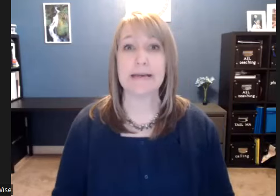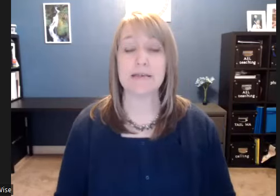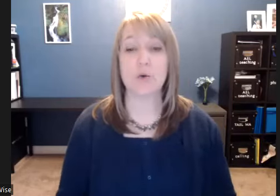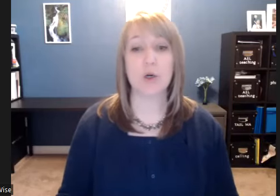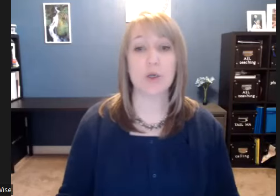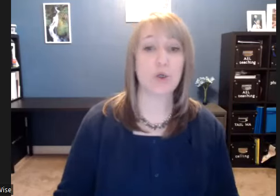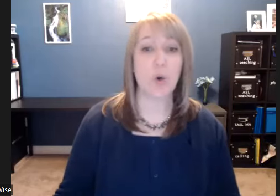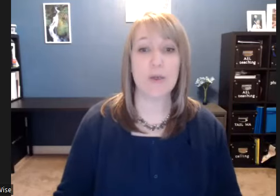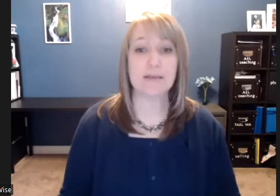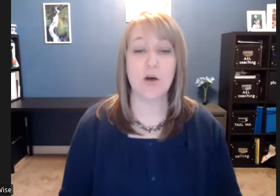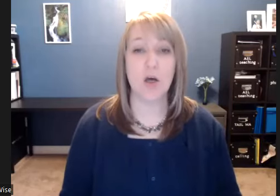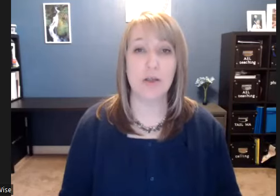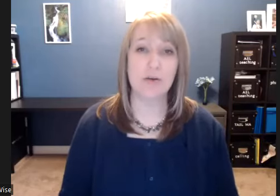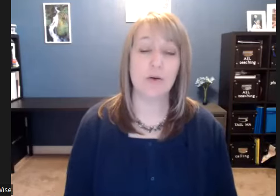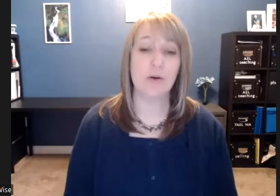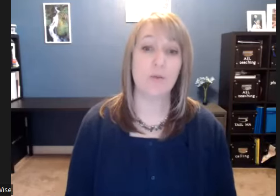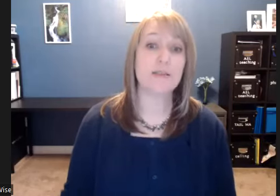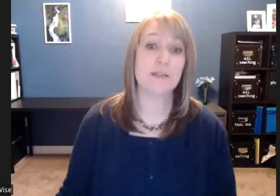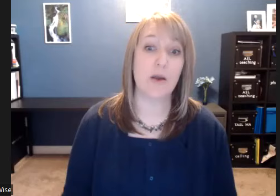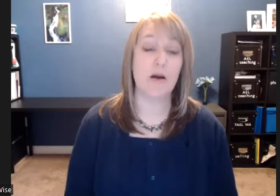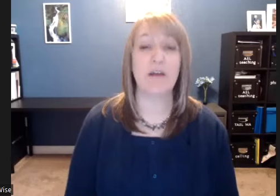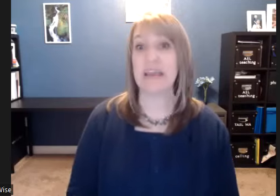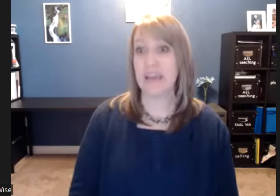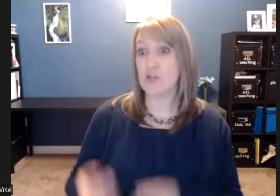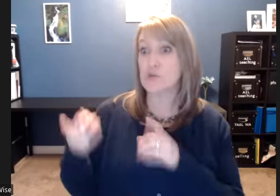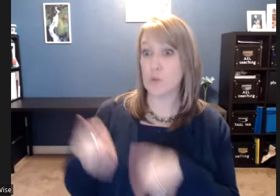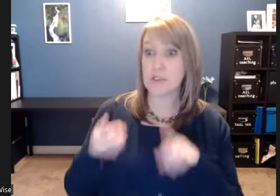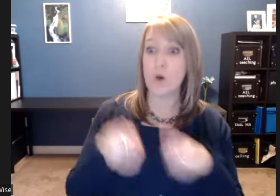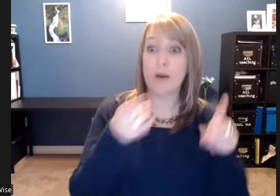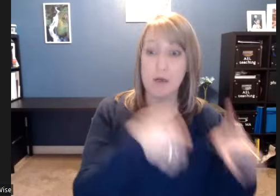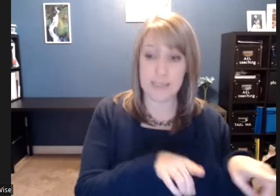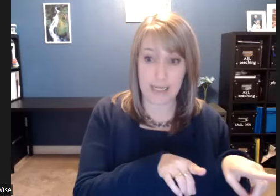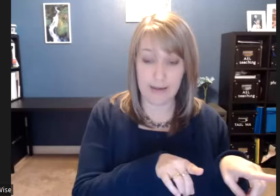happenings or goings on or what's going on. Here's what's going on today.